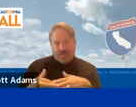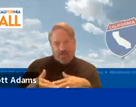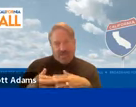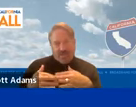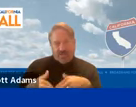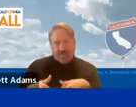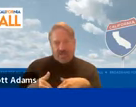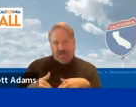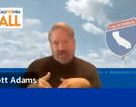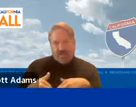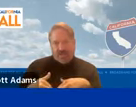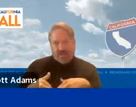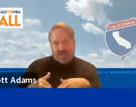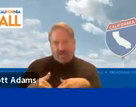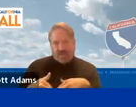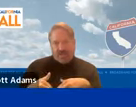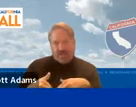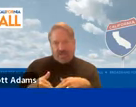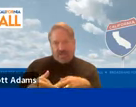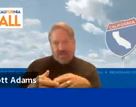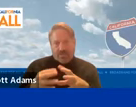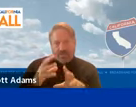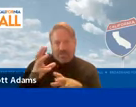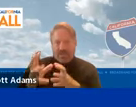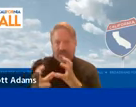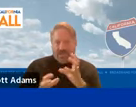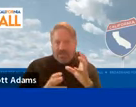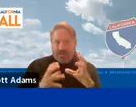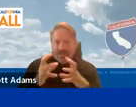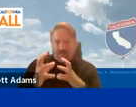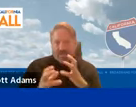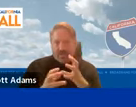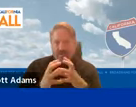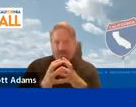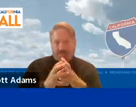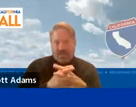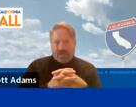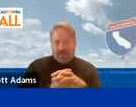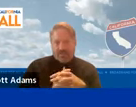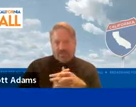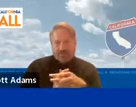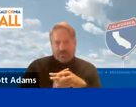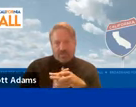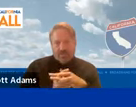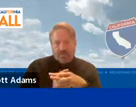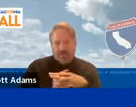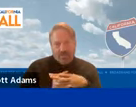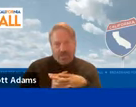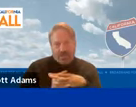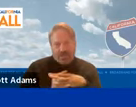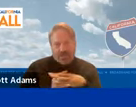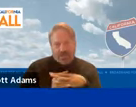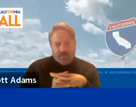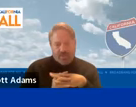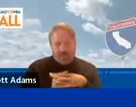these, multiple regional and local agencies, like how we navigate this is gonna